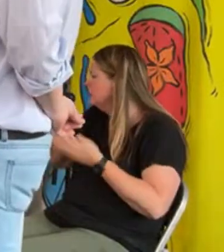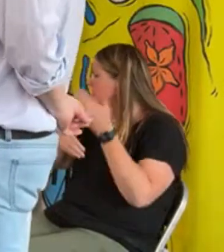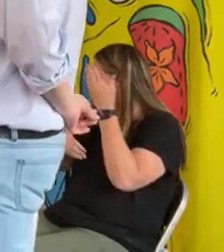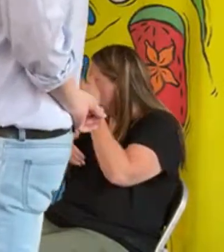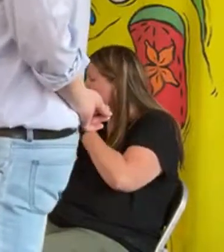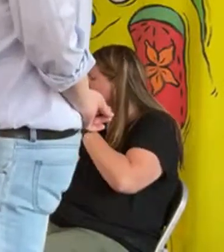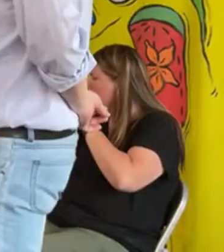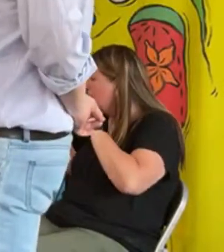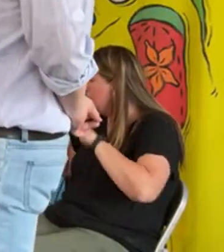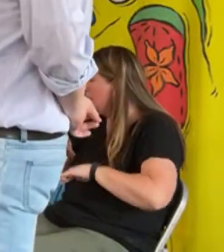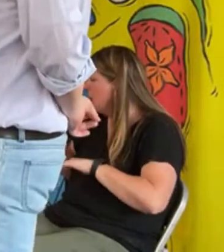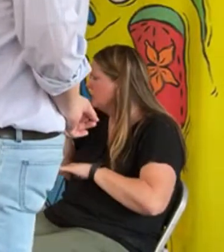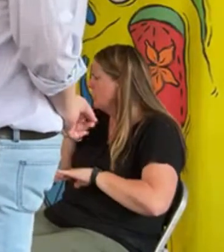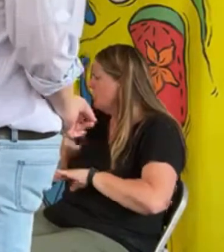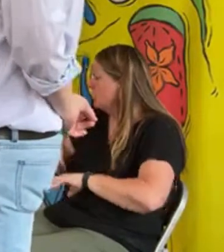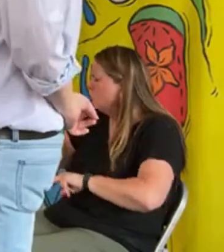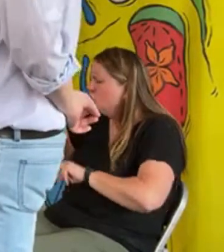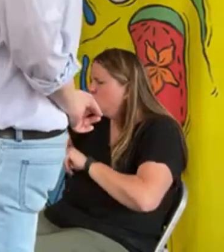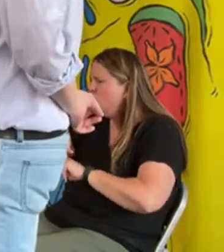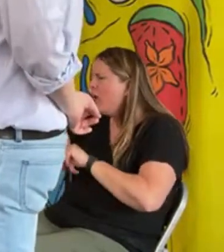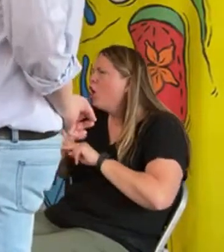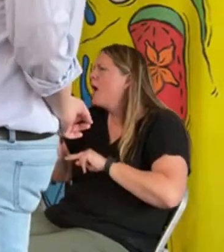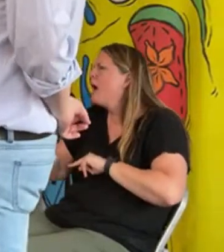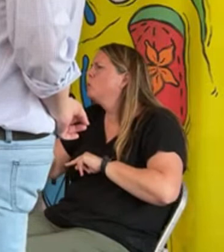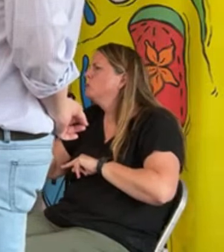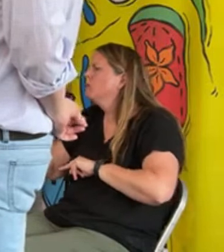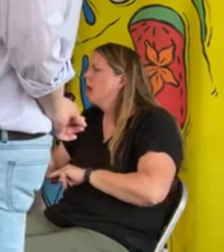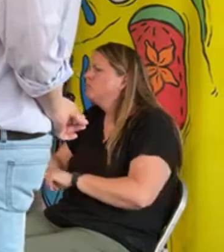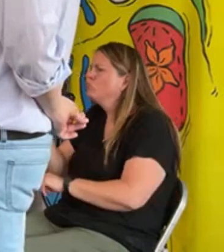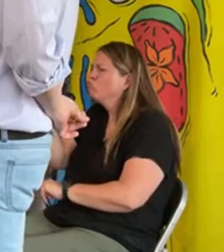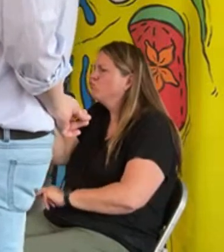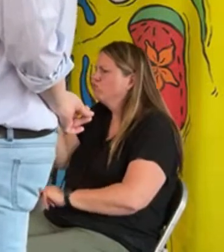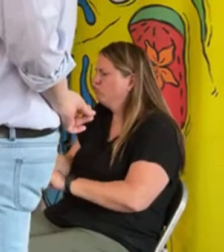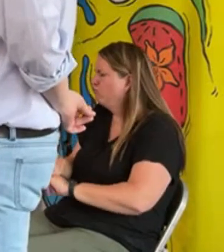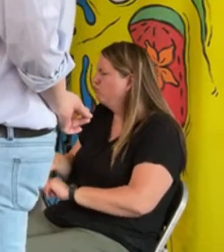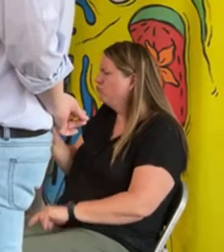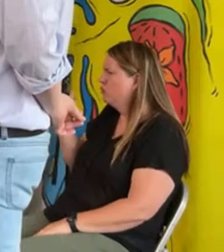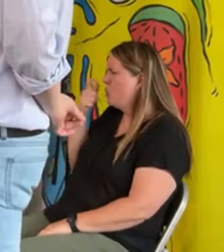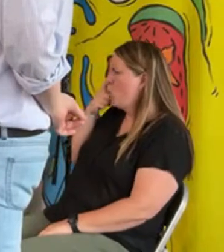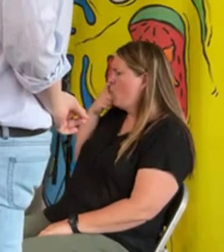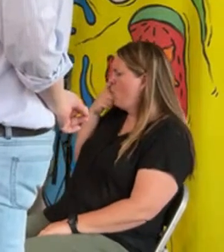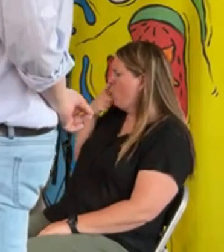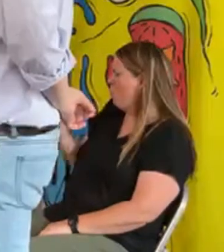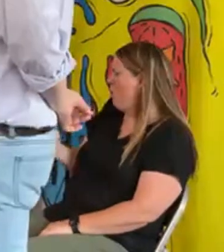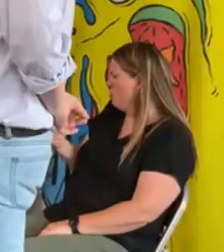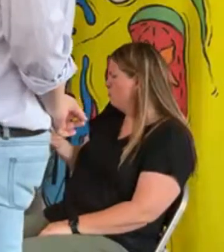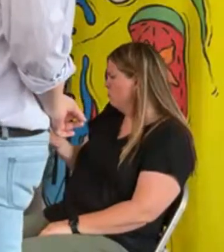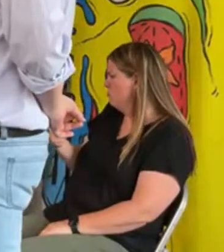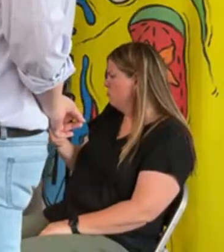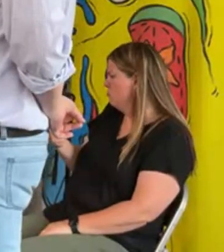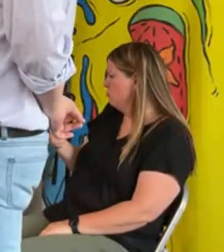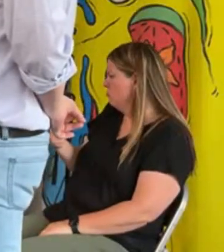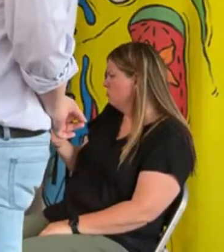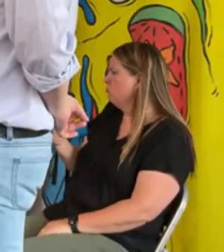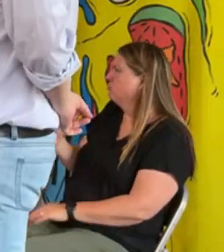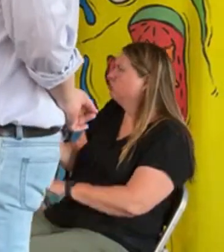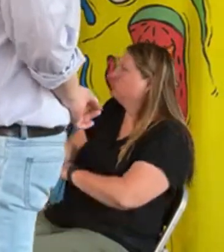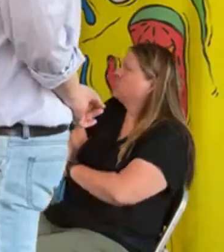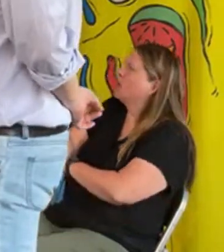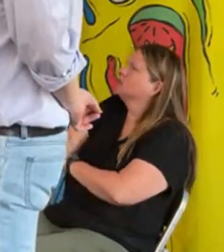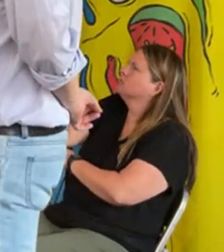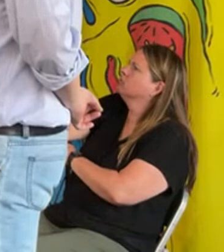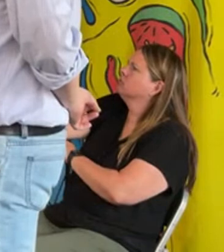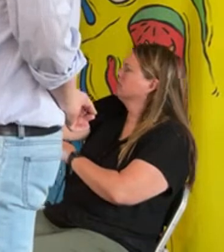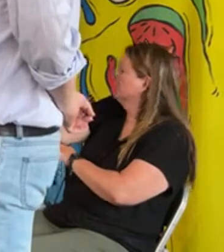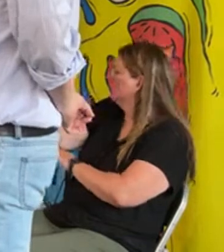Invisible house, I took a chair outside and watched the sun. In